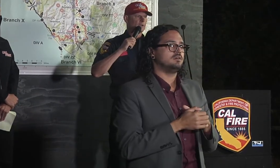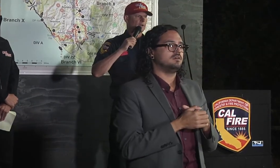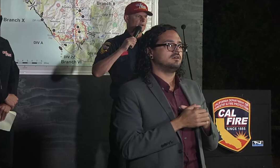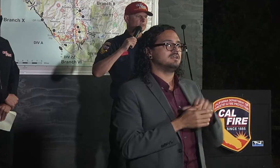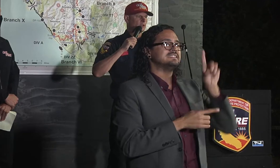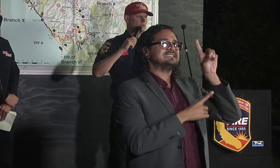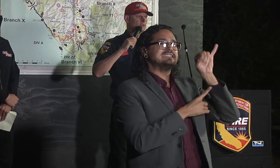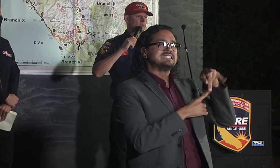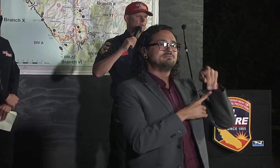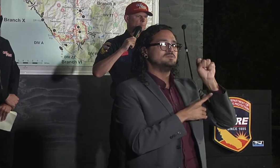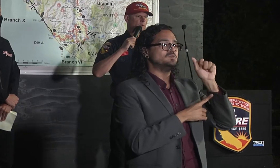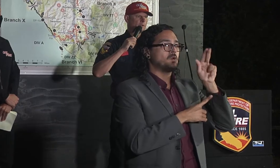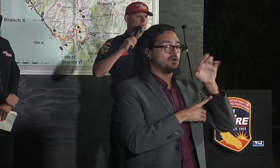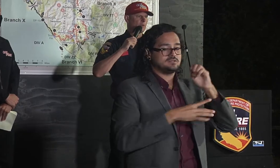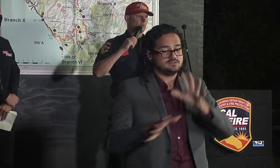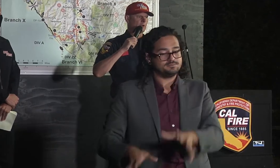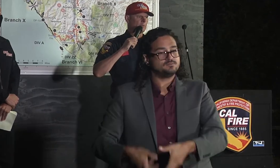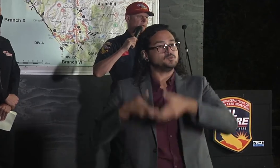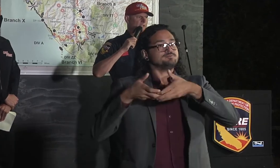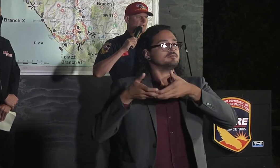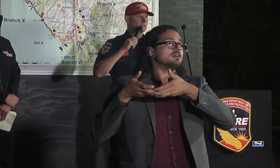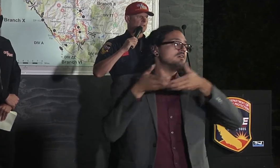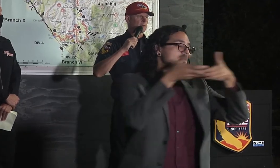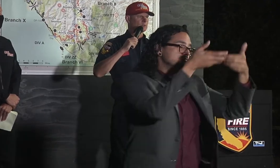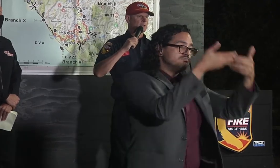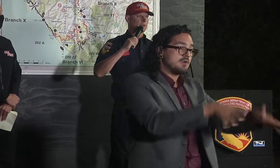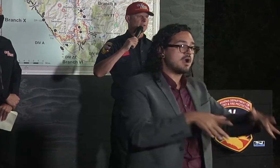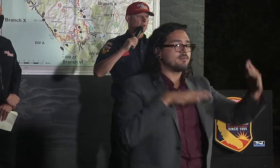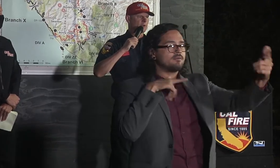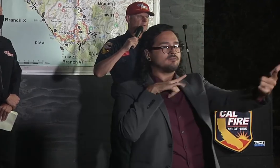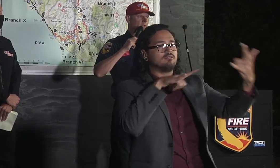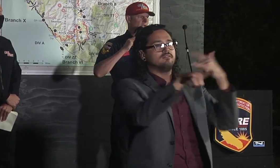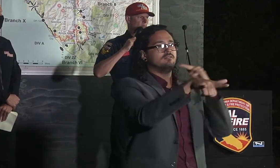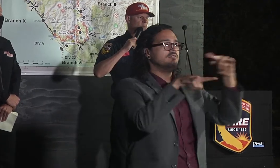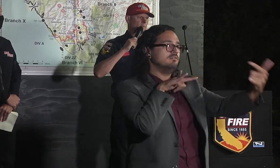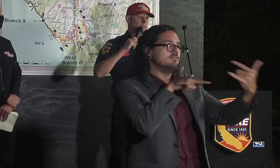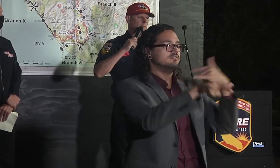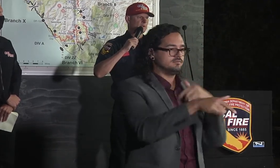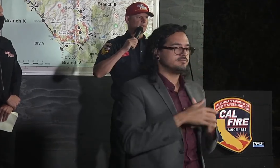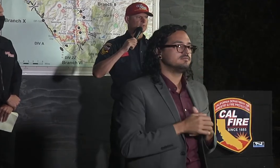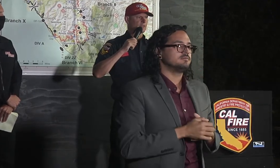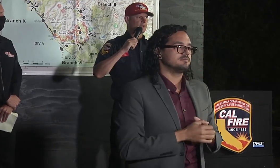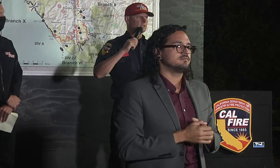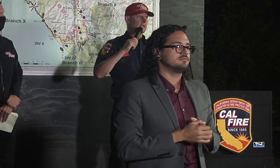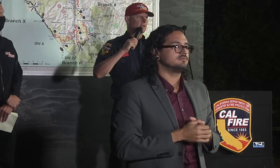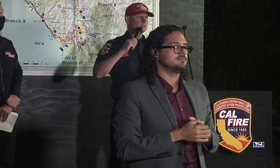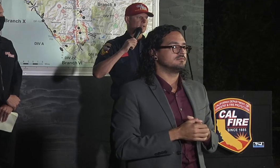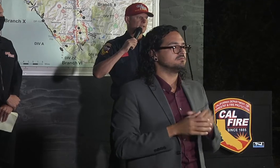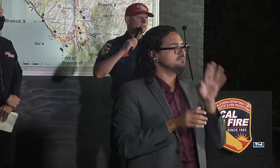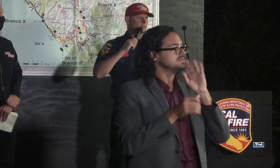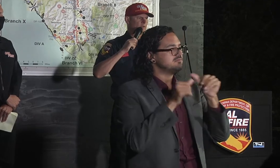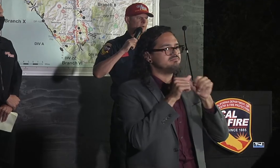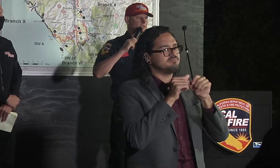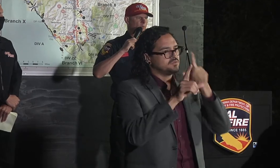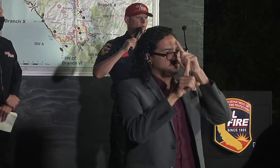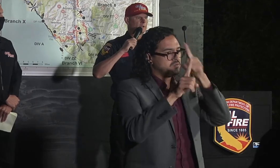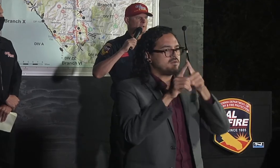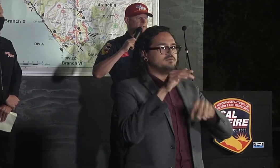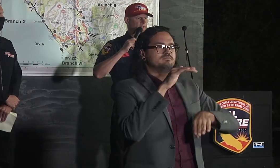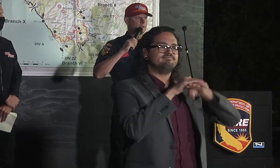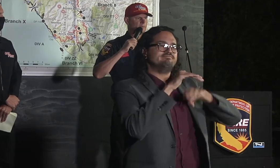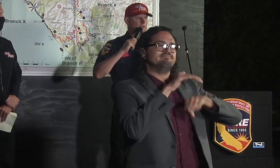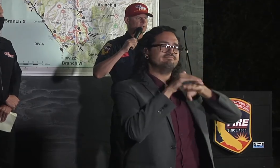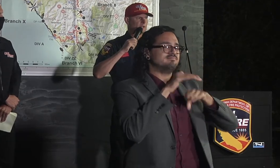targets. So as soon as we get more clear air, we're going to max out the hours we can on the aircraft. We're going to be dumping hundreds of thousands of gallons on that to